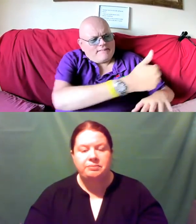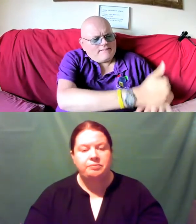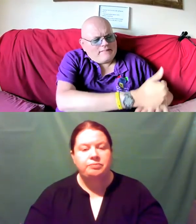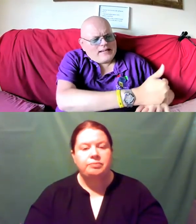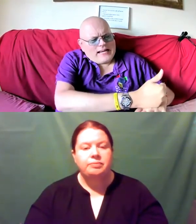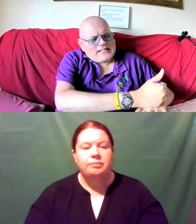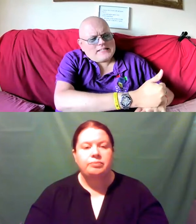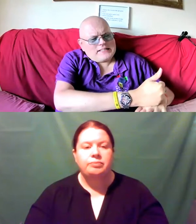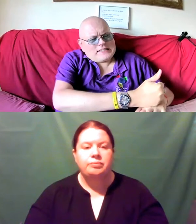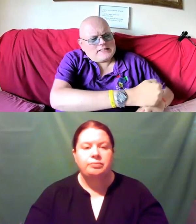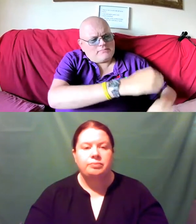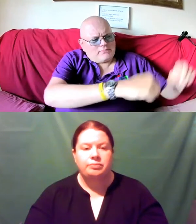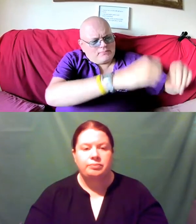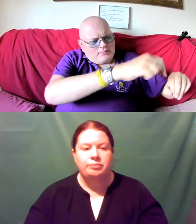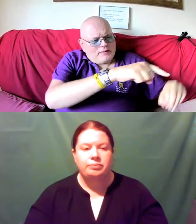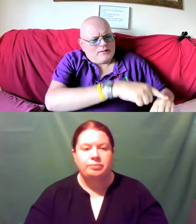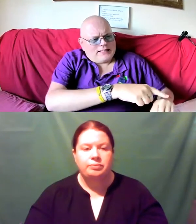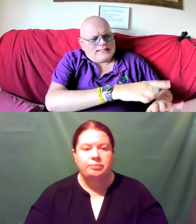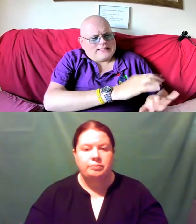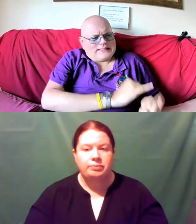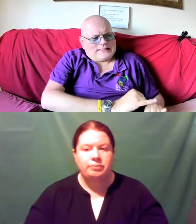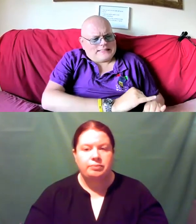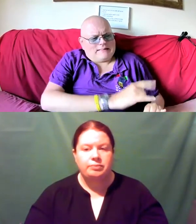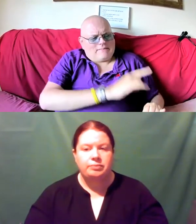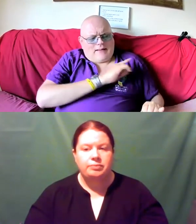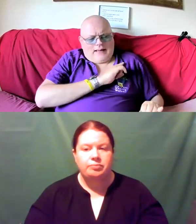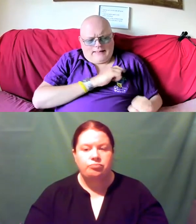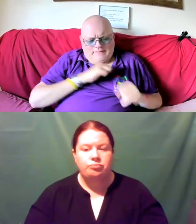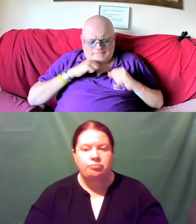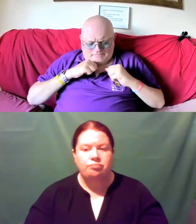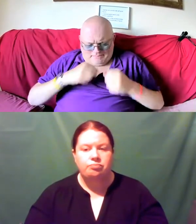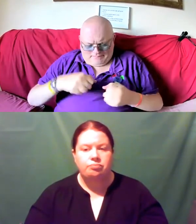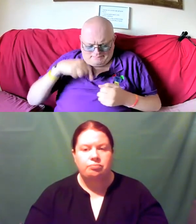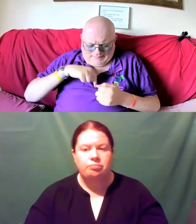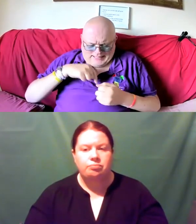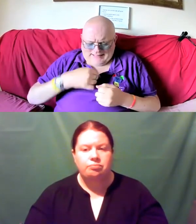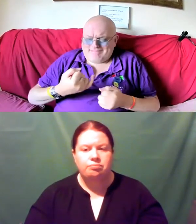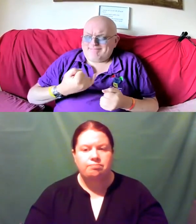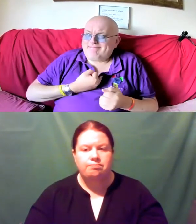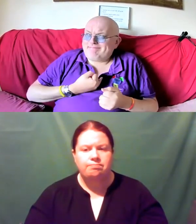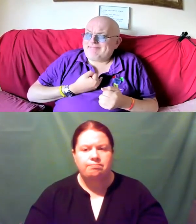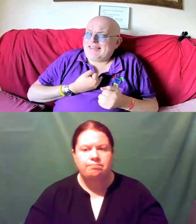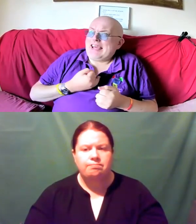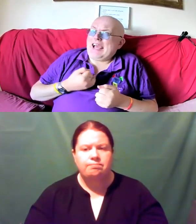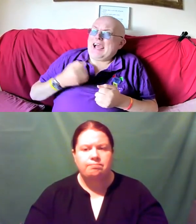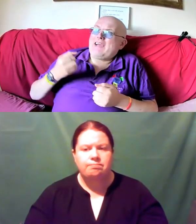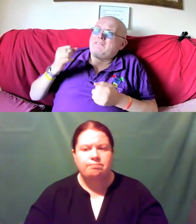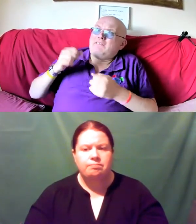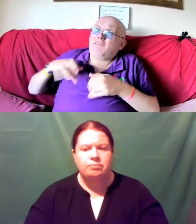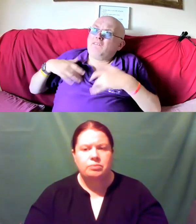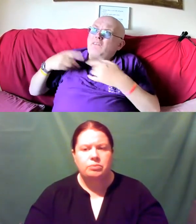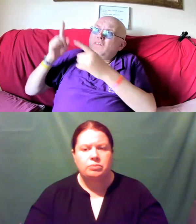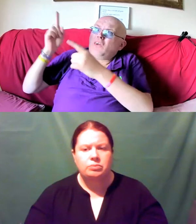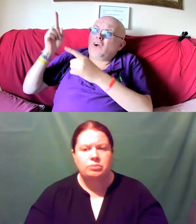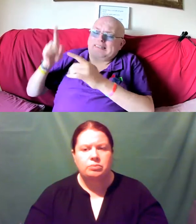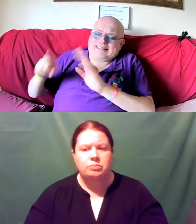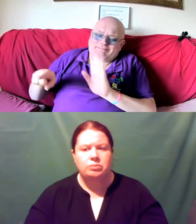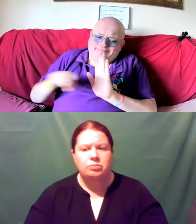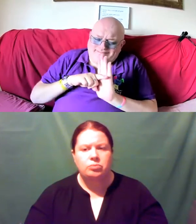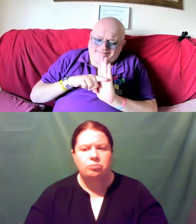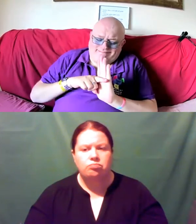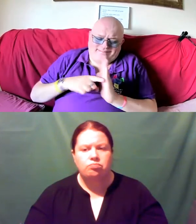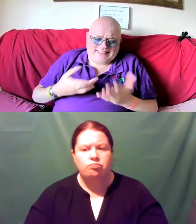foundations. You know, I had a very negative image of myself, I had a very negative image of God, and therefore that wasn't a solid foundation